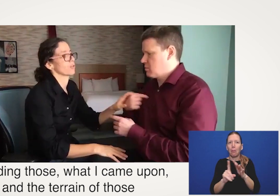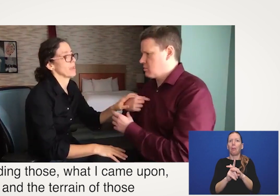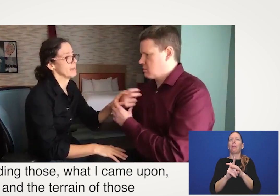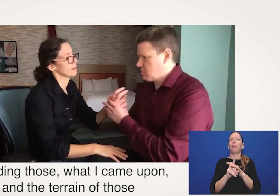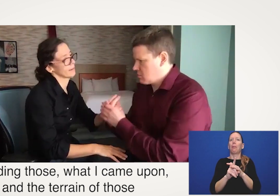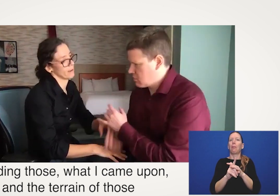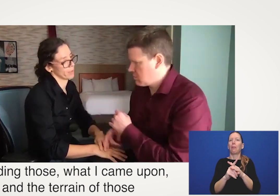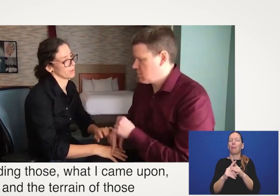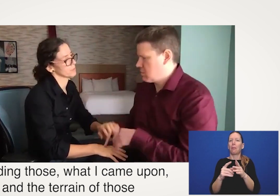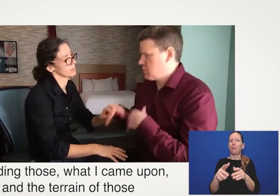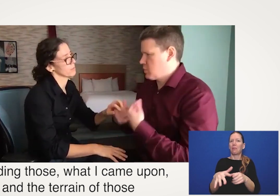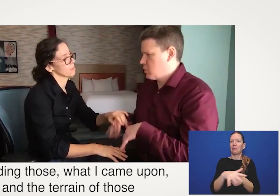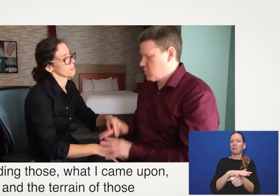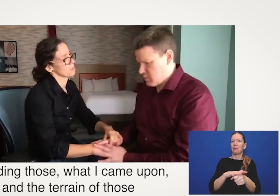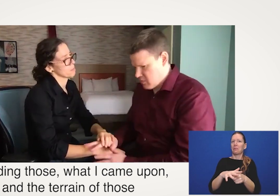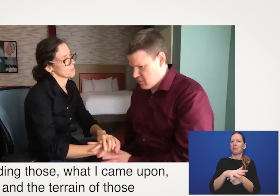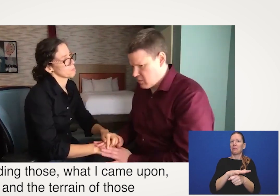the terrain of those.